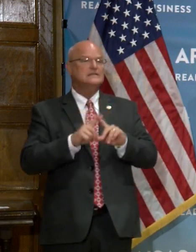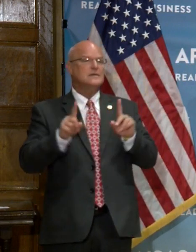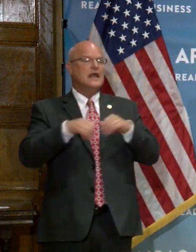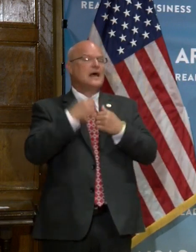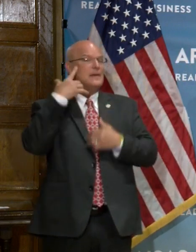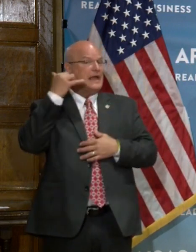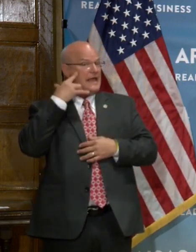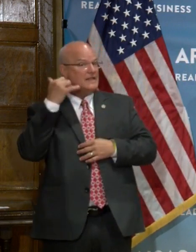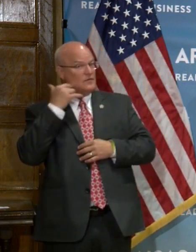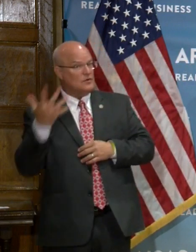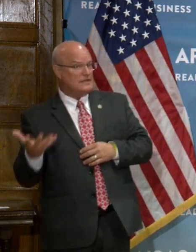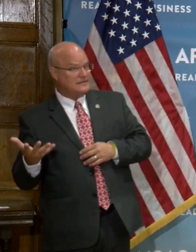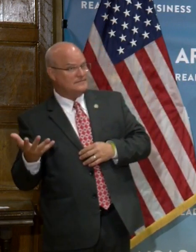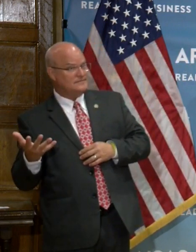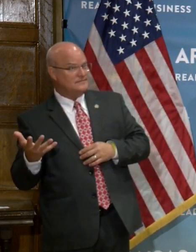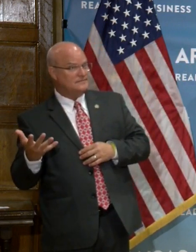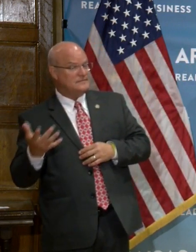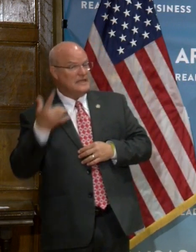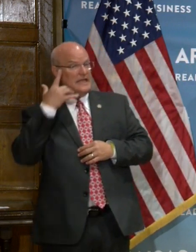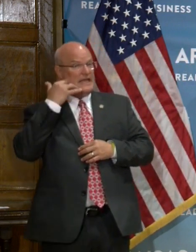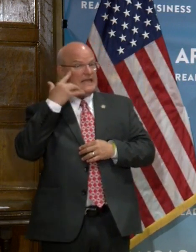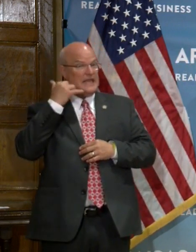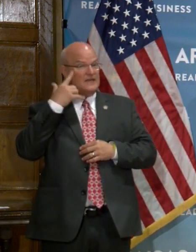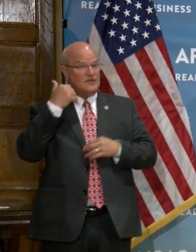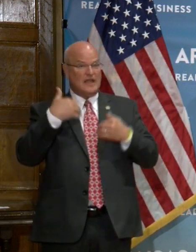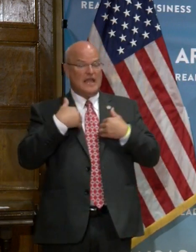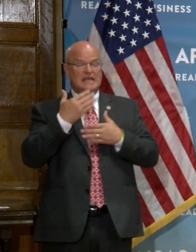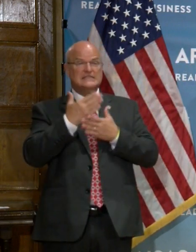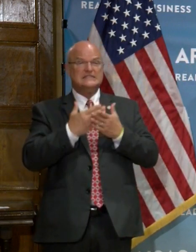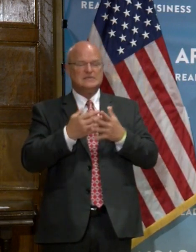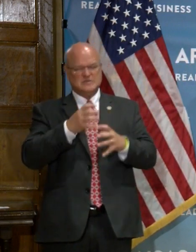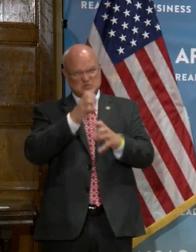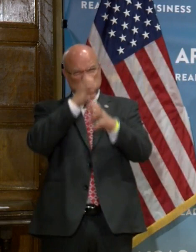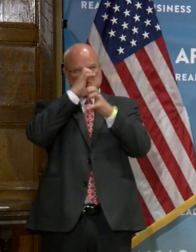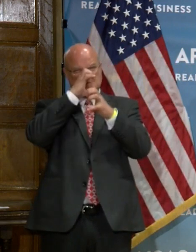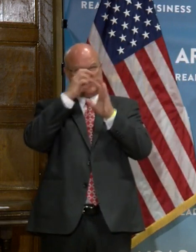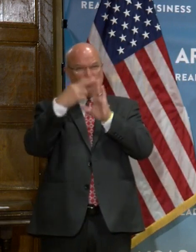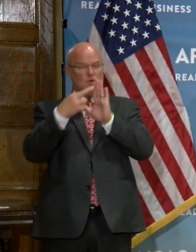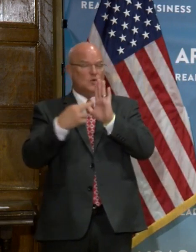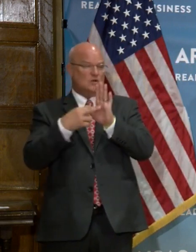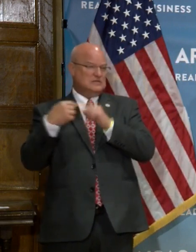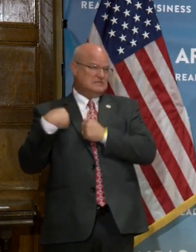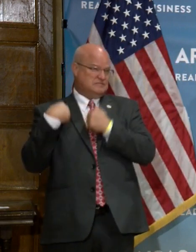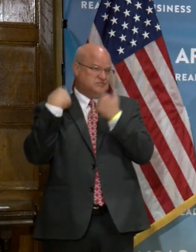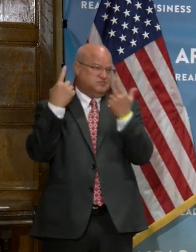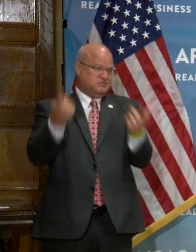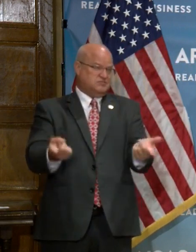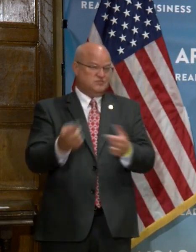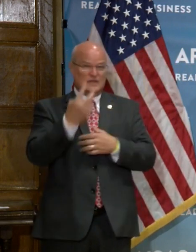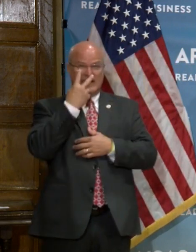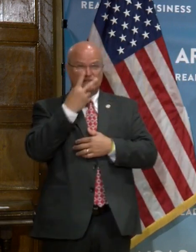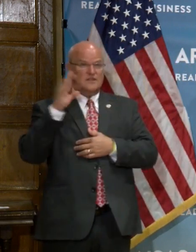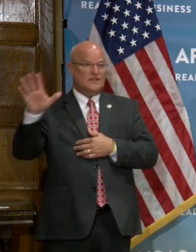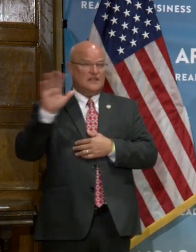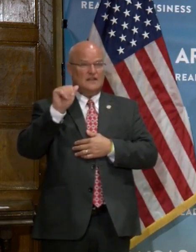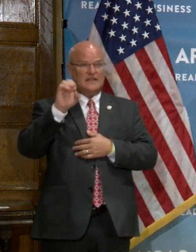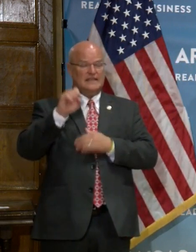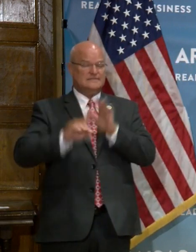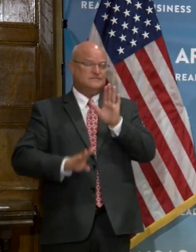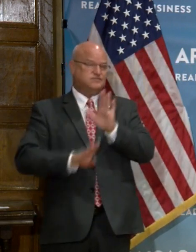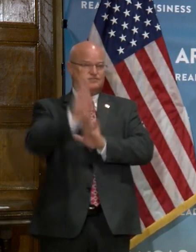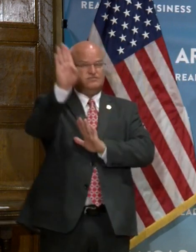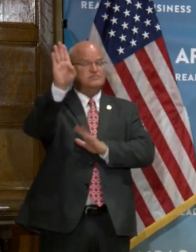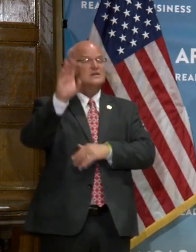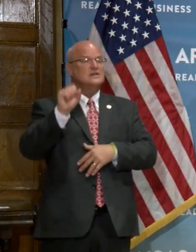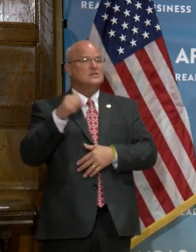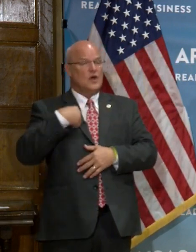how about California? California has had some of the strictest rules, and you see their cases going up.